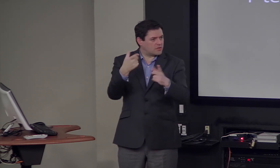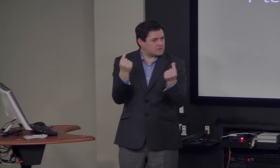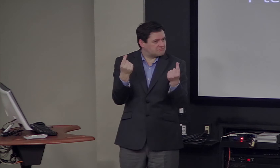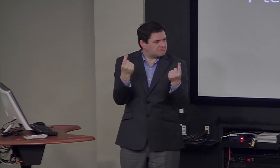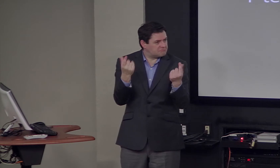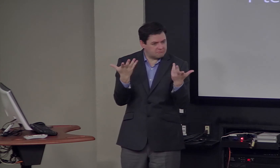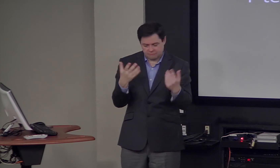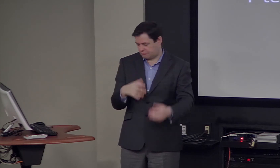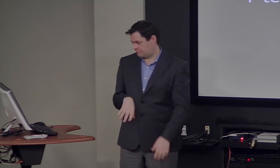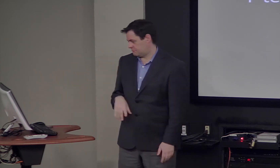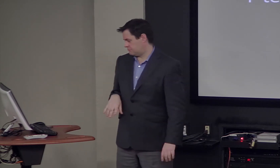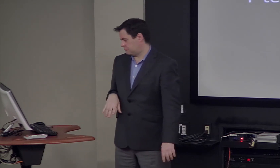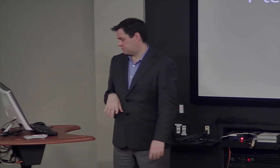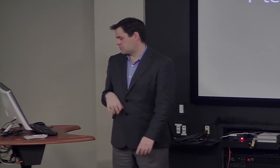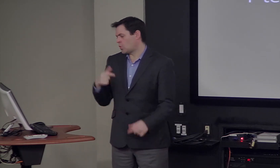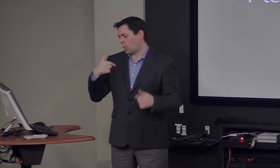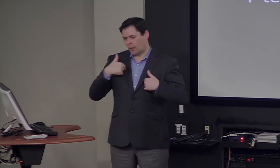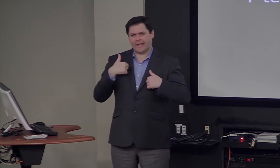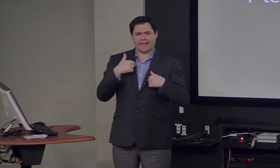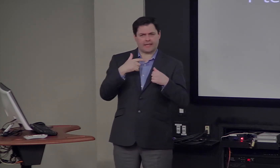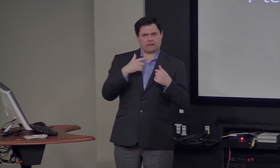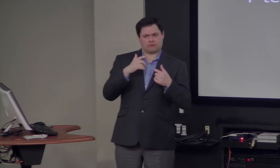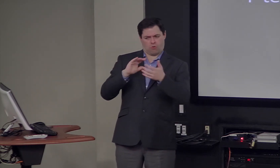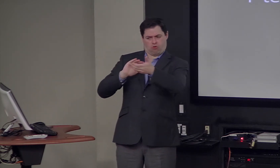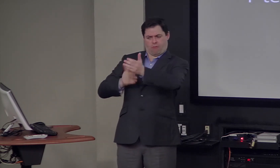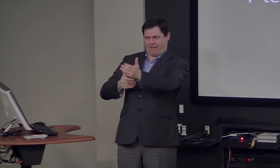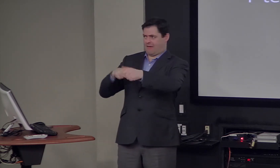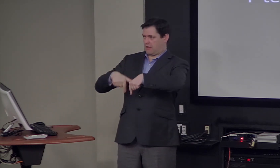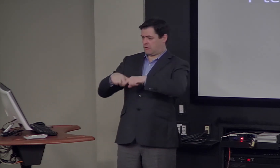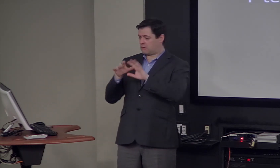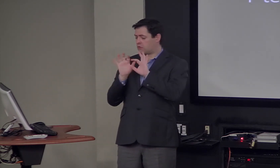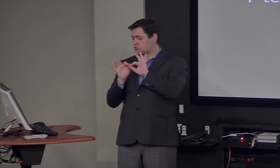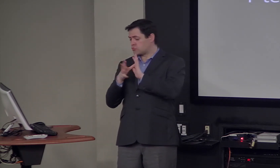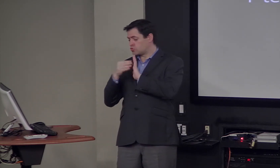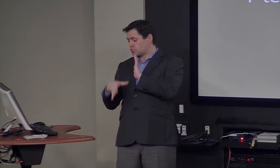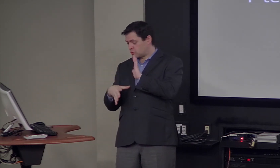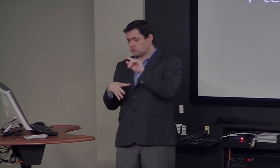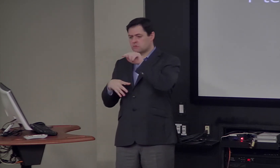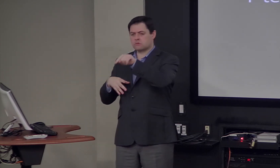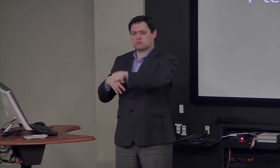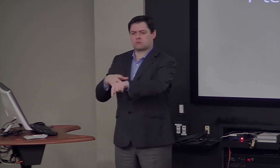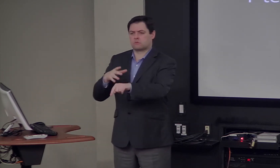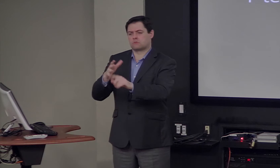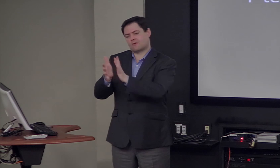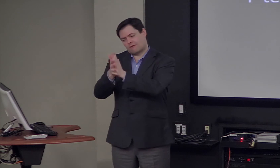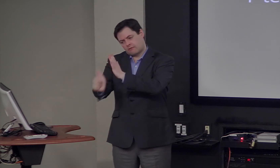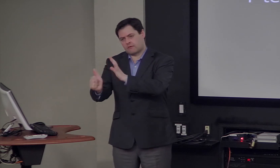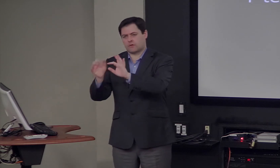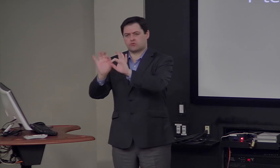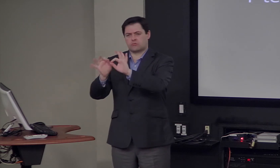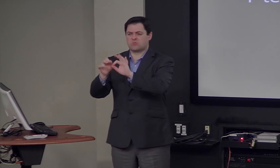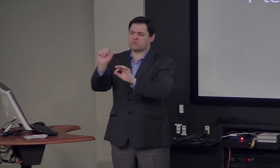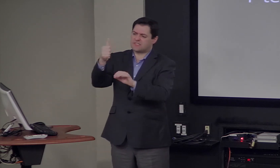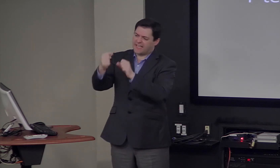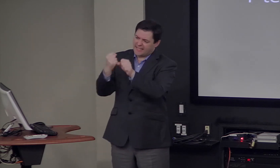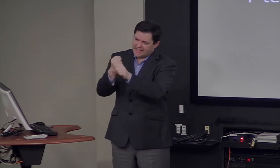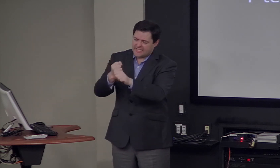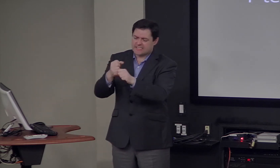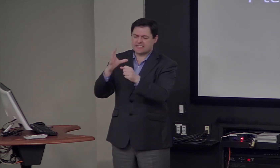or they may hit a ceiling at some point. So this is the issue we wanted to look at. We wanted to do a comparison of our interpreting students with those expert